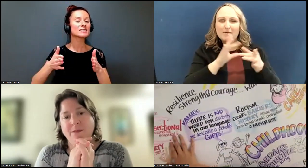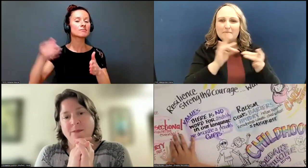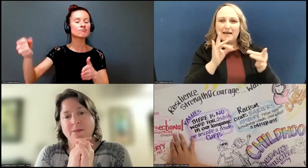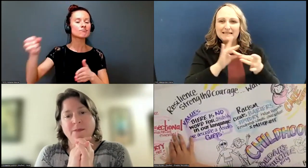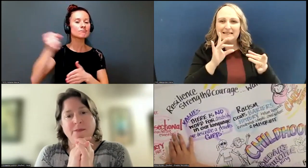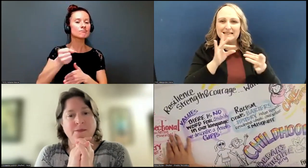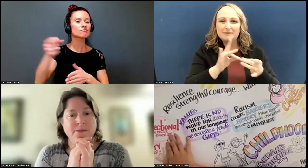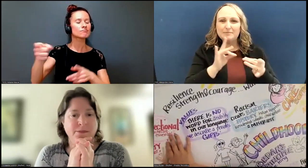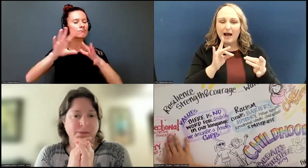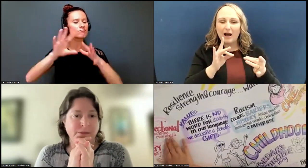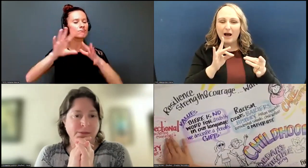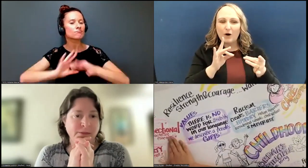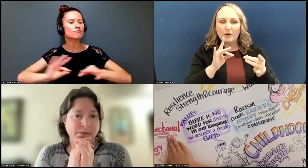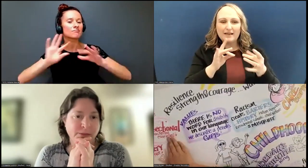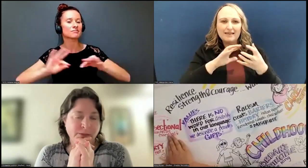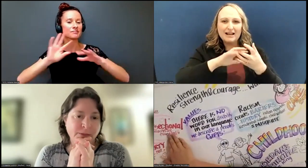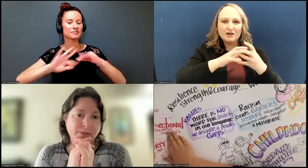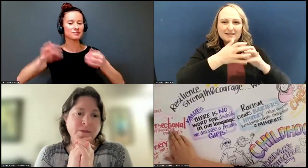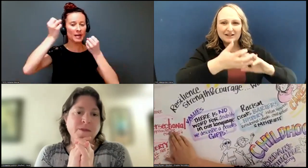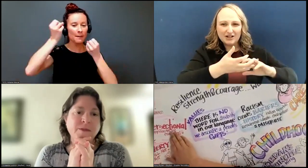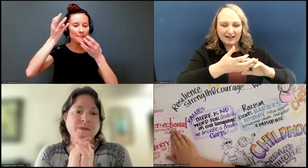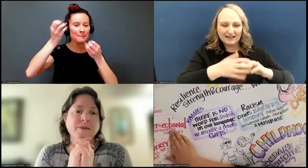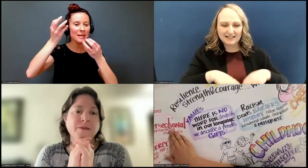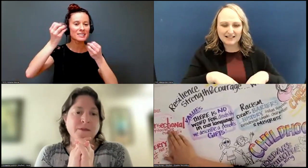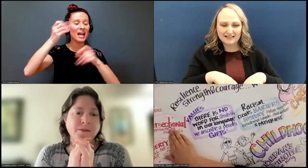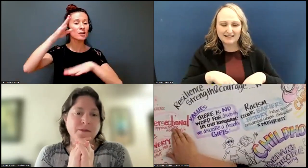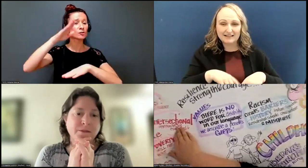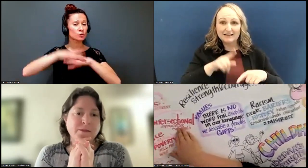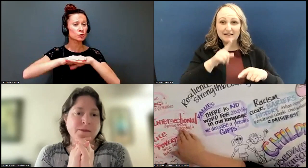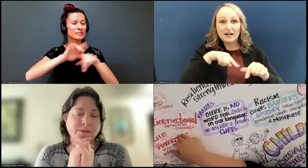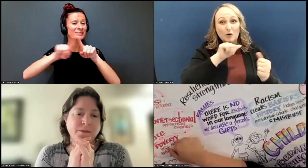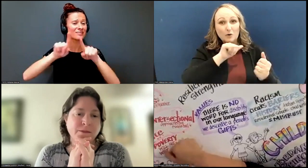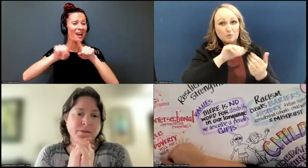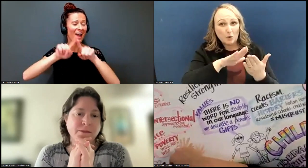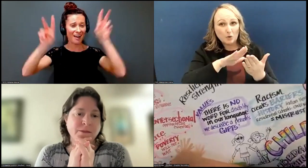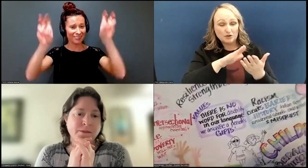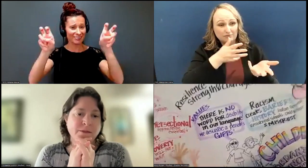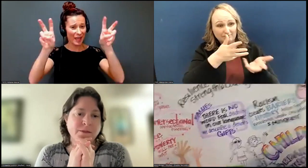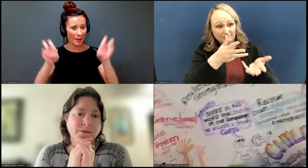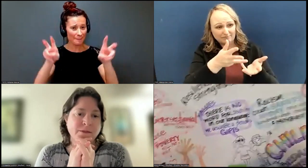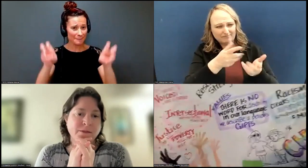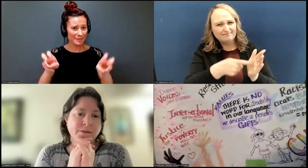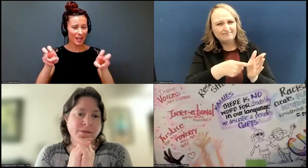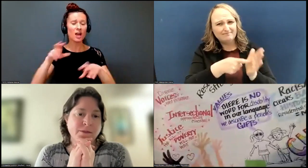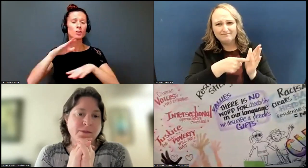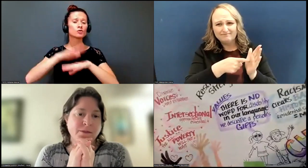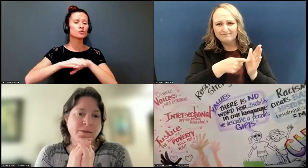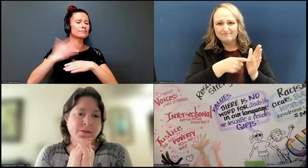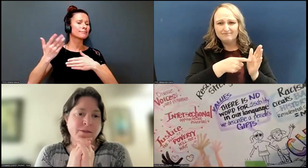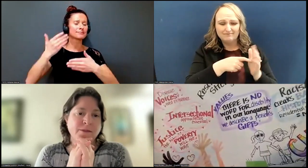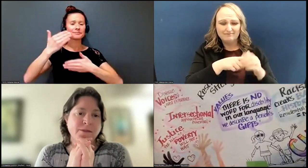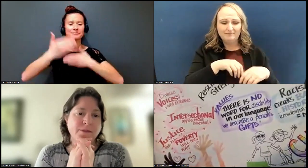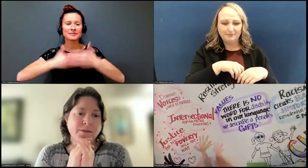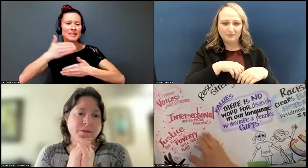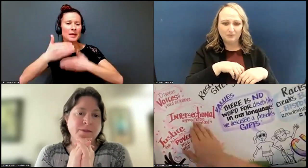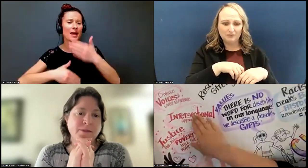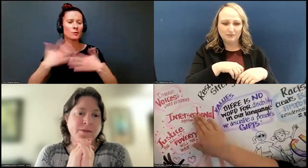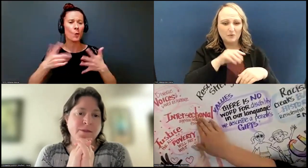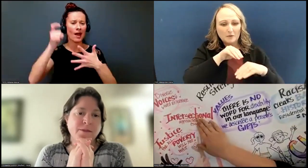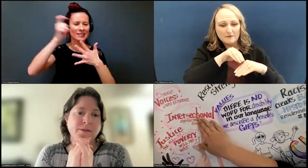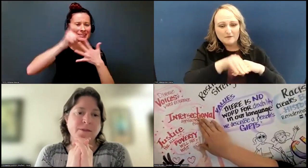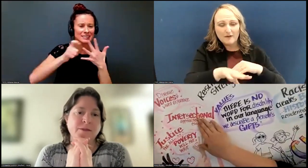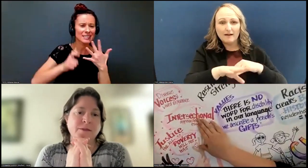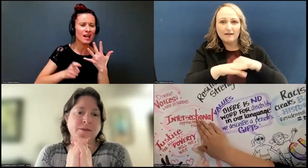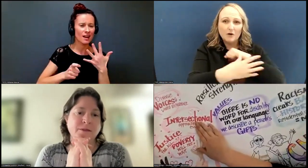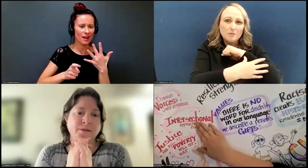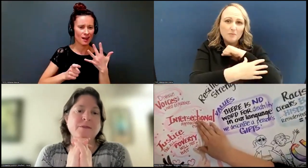intersectionality in terms of our approach is so essential in terms of poverty and disability for children and families, but just